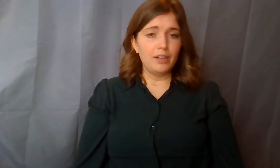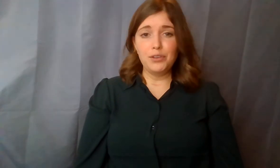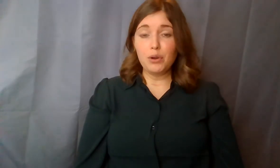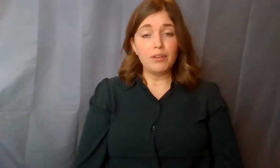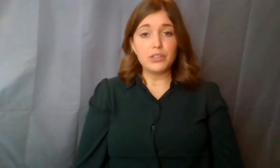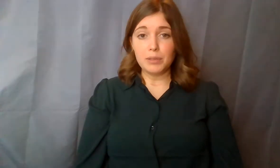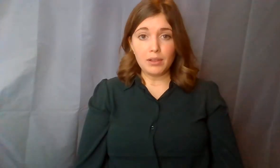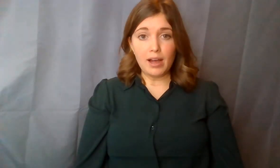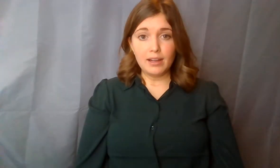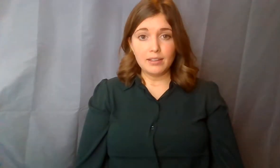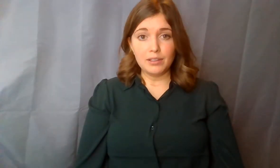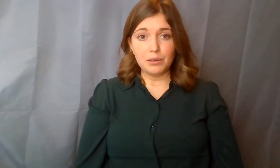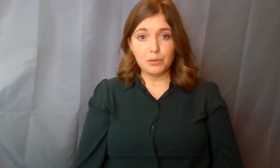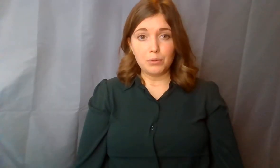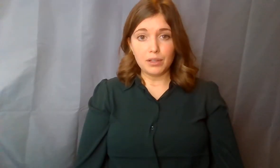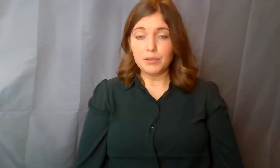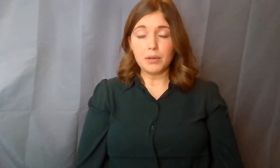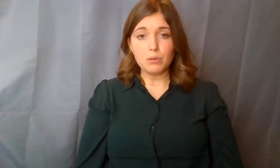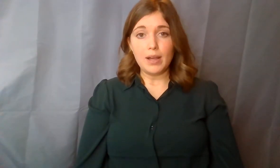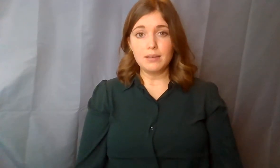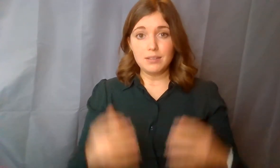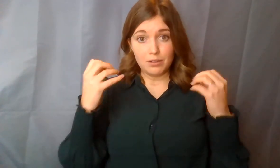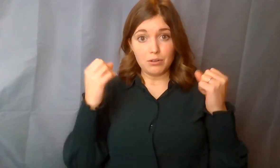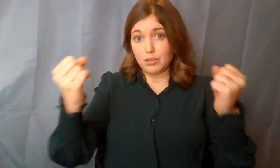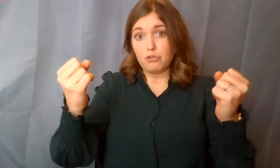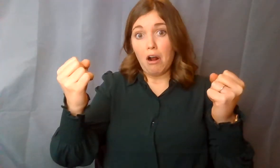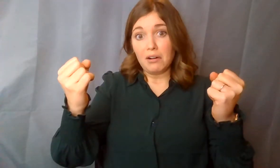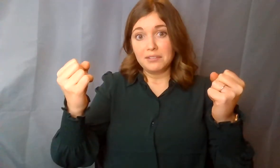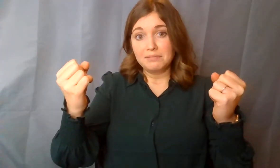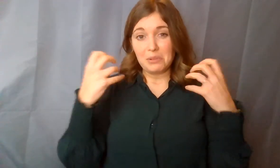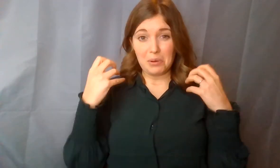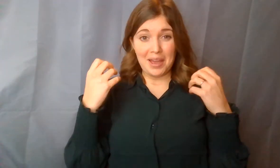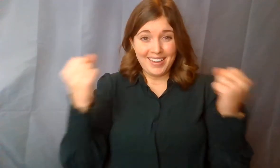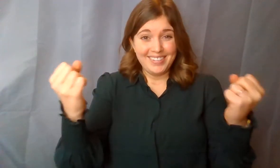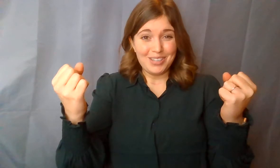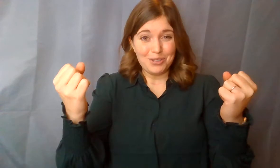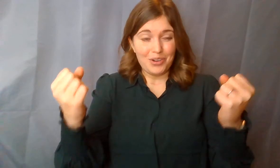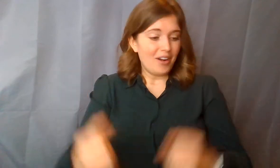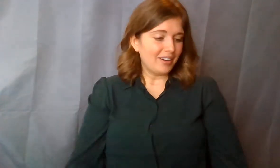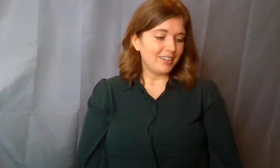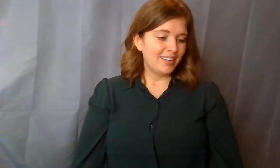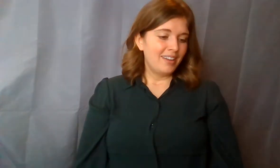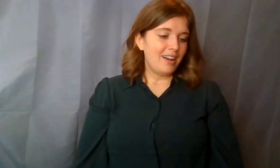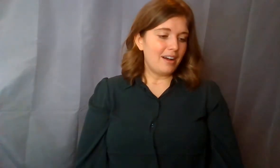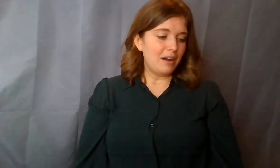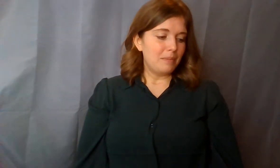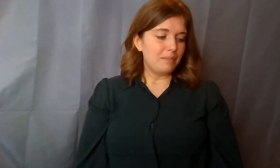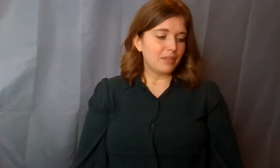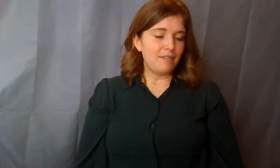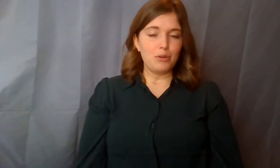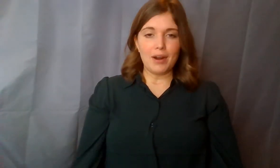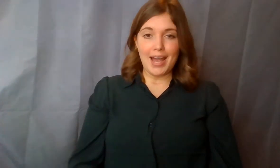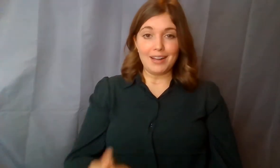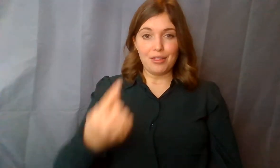If you go to the gym a lot and you lift a bunch of weights, you're just strong. Okay, so strong. If you want to add a